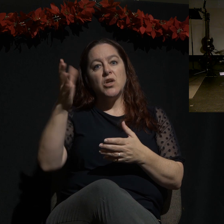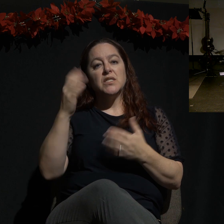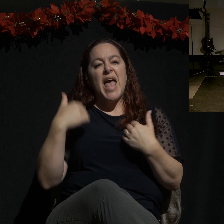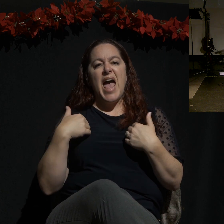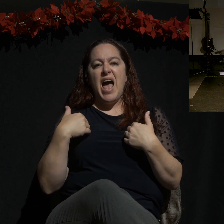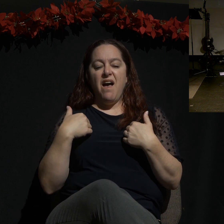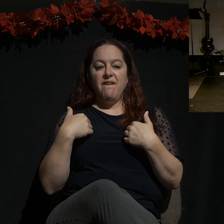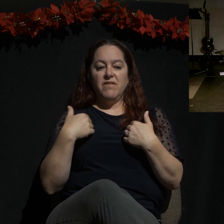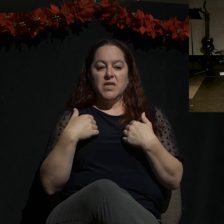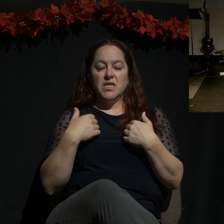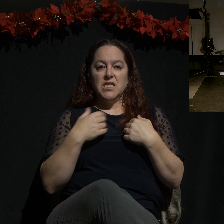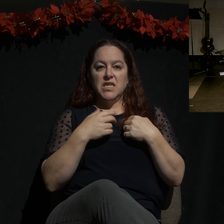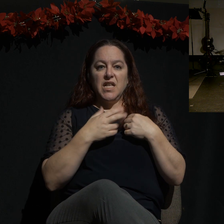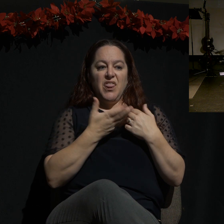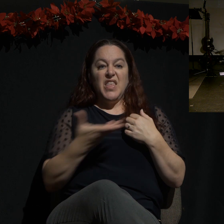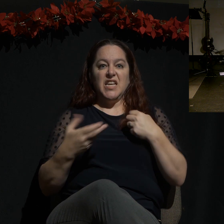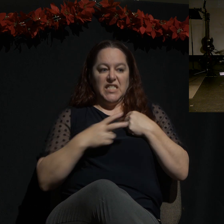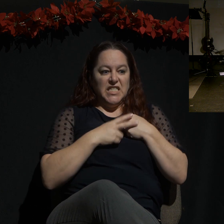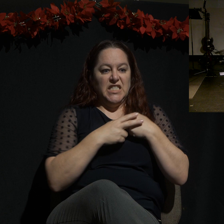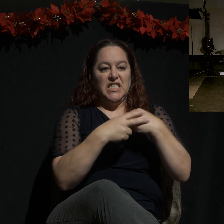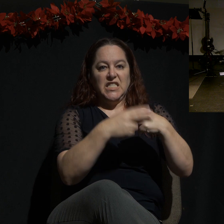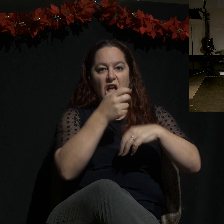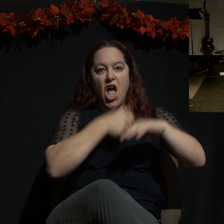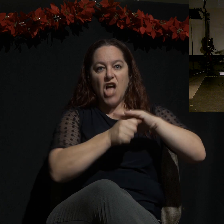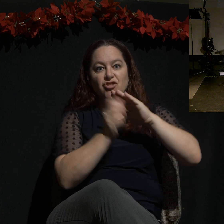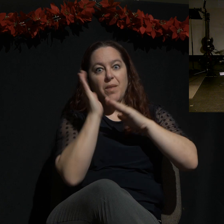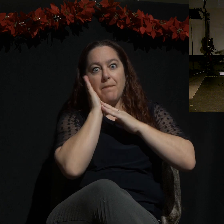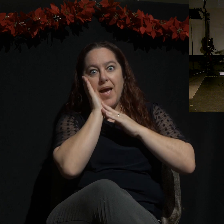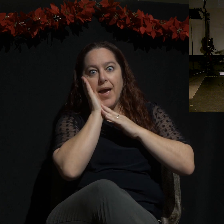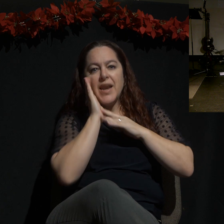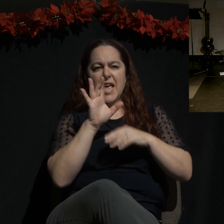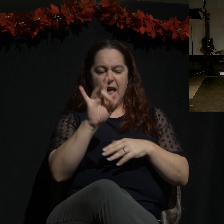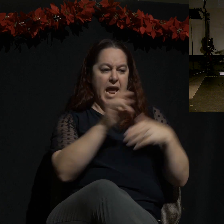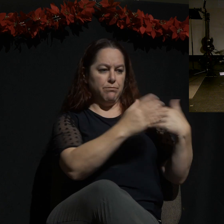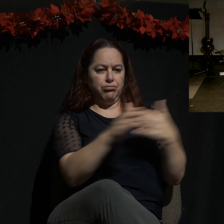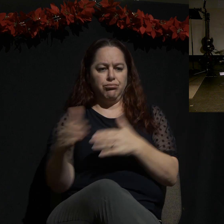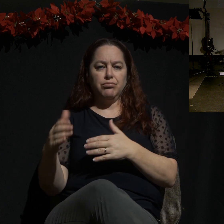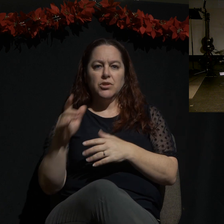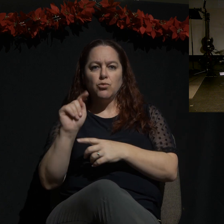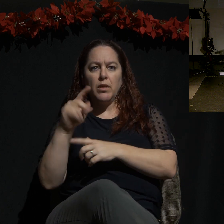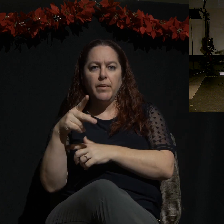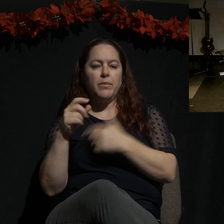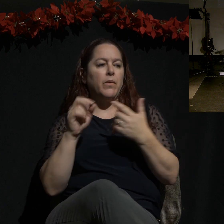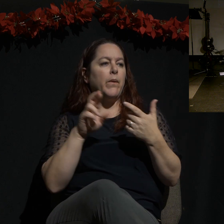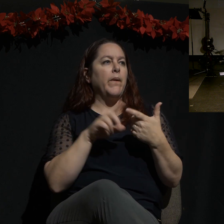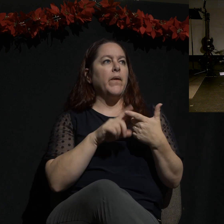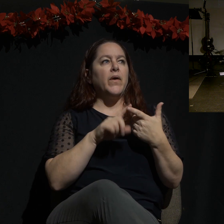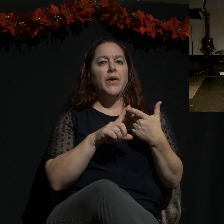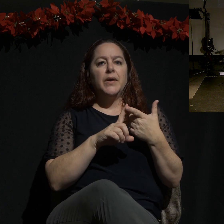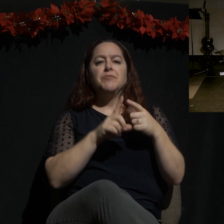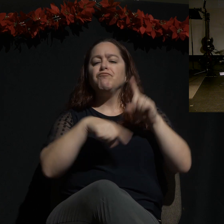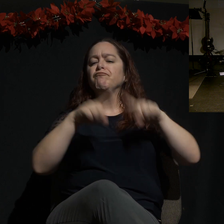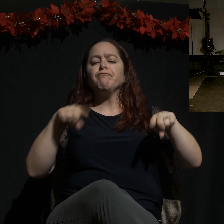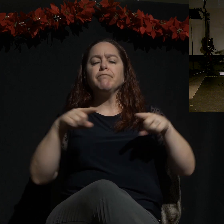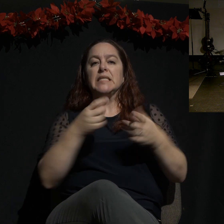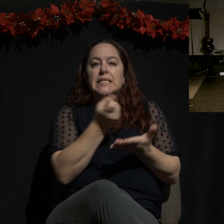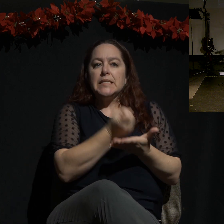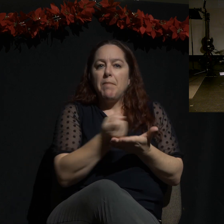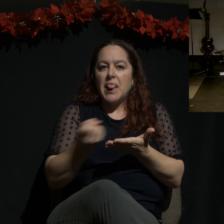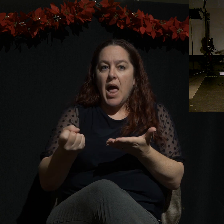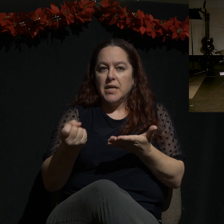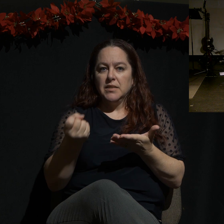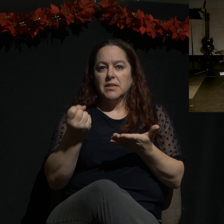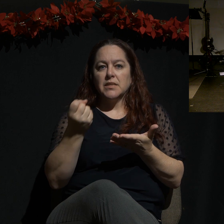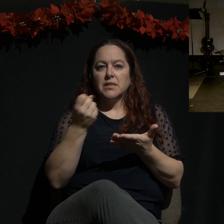like stocked under the bed, eight containers of toilet paper or various other supplies,